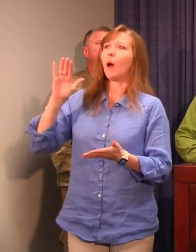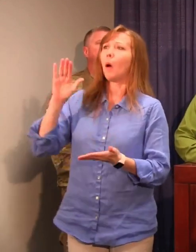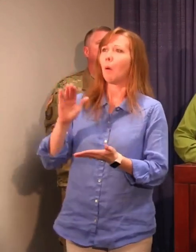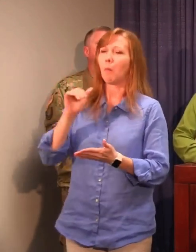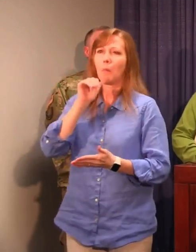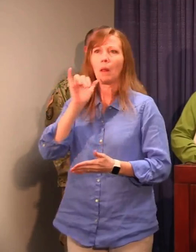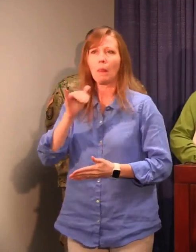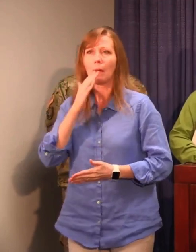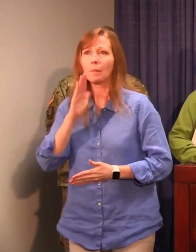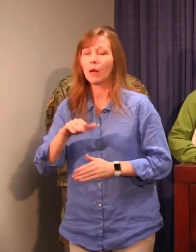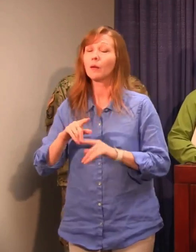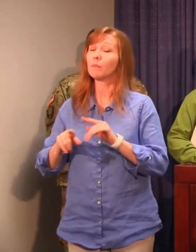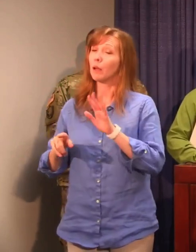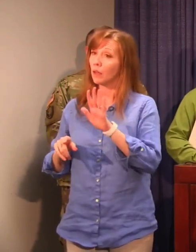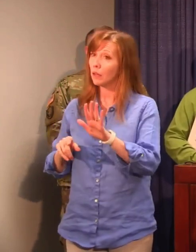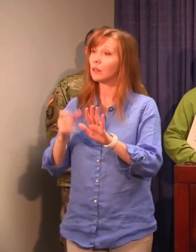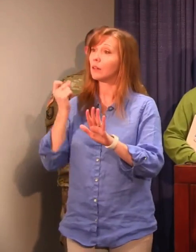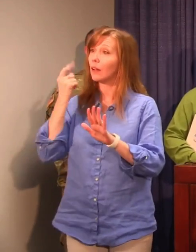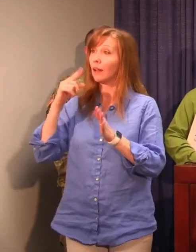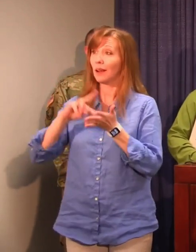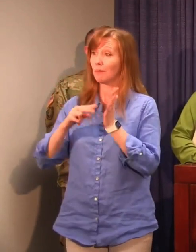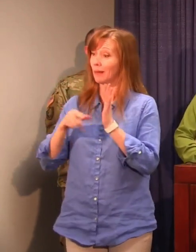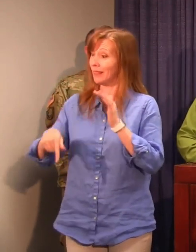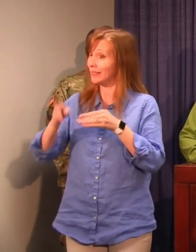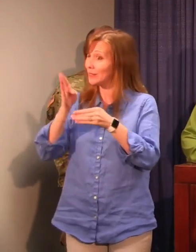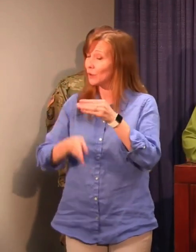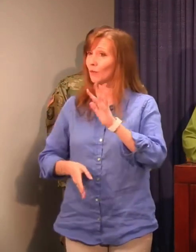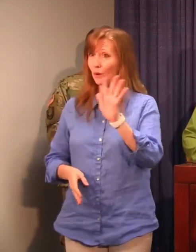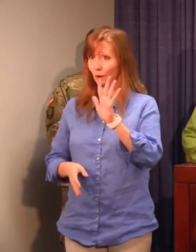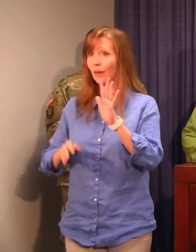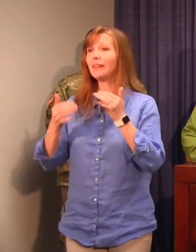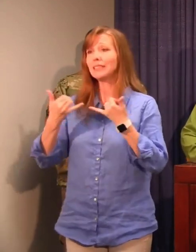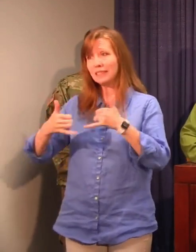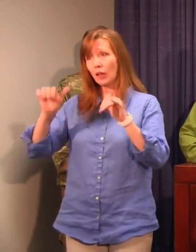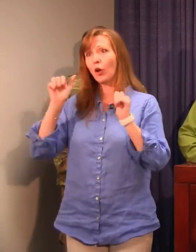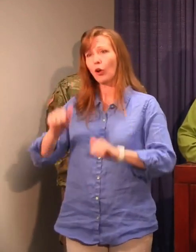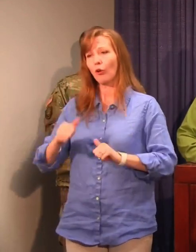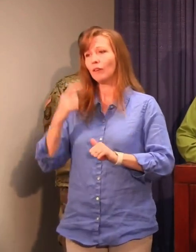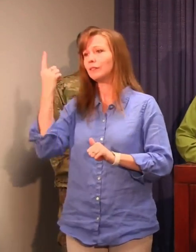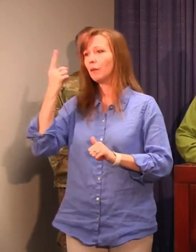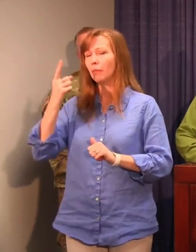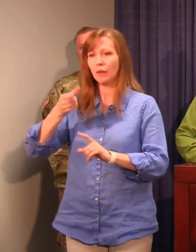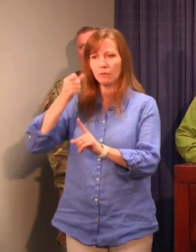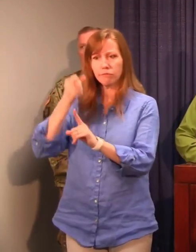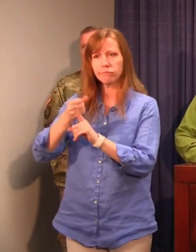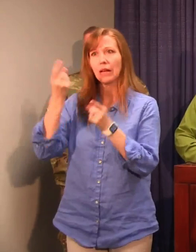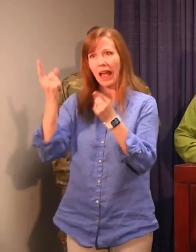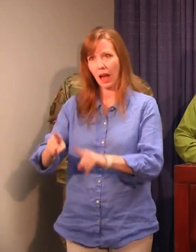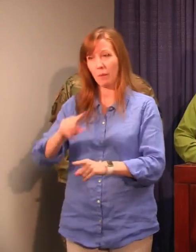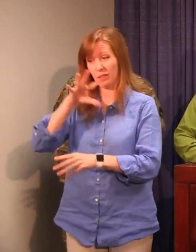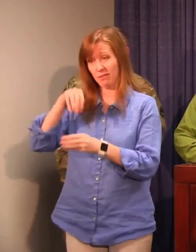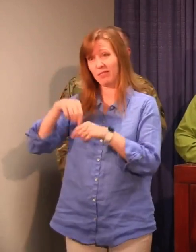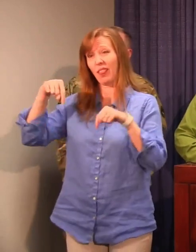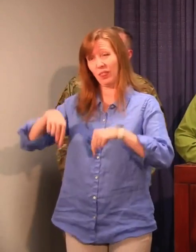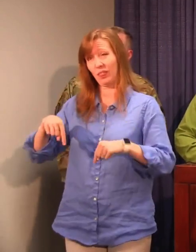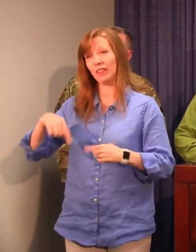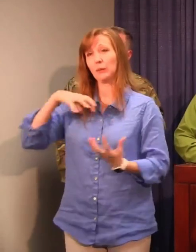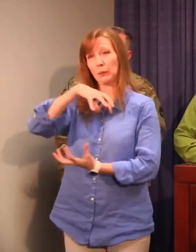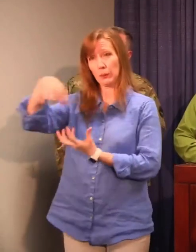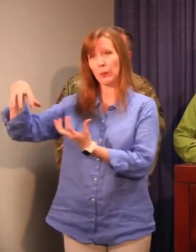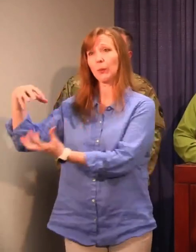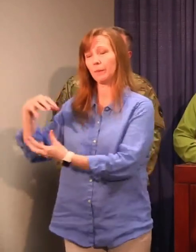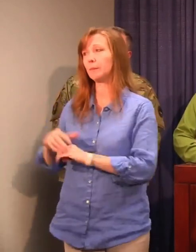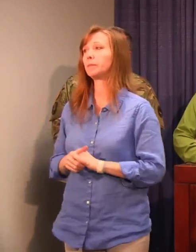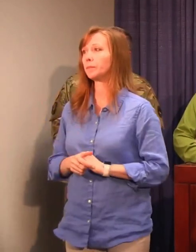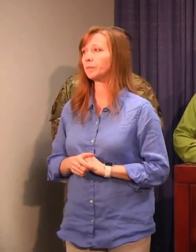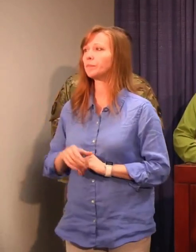something could develop from this storm as it continues to move across the state. Yes, ma'am. Yesterday it was mentioned